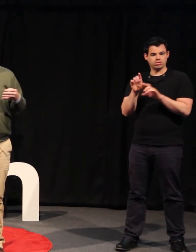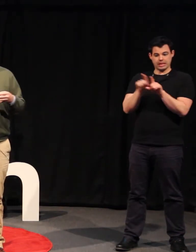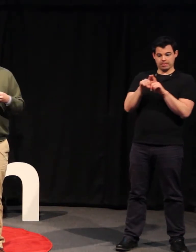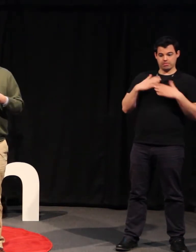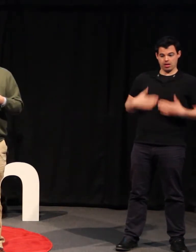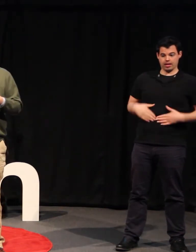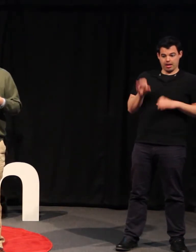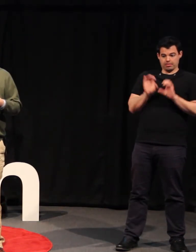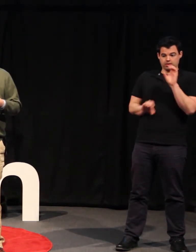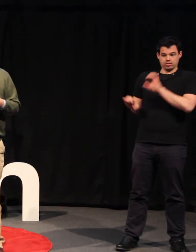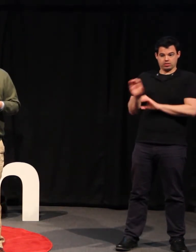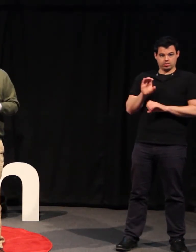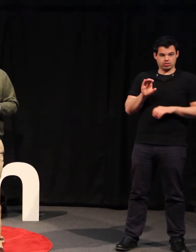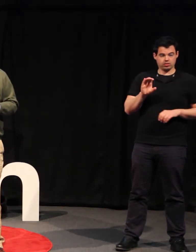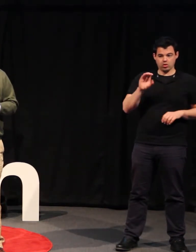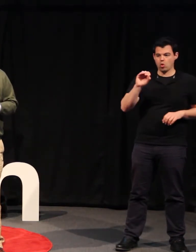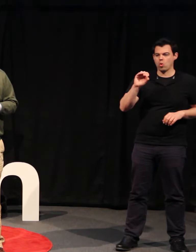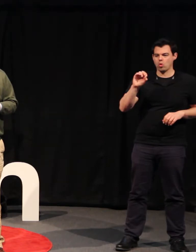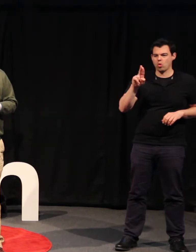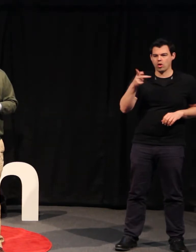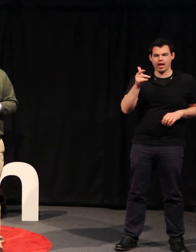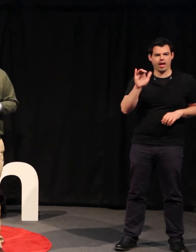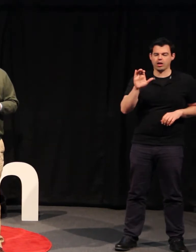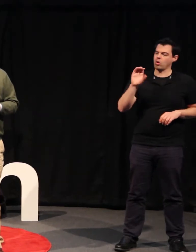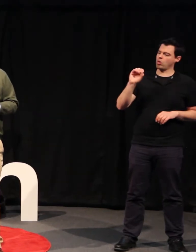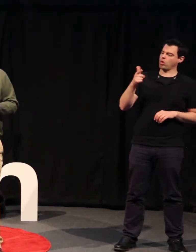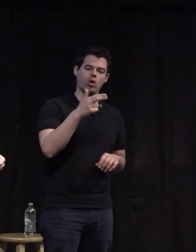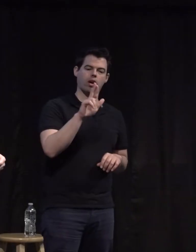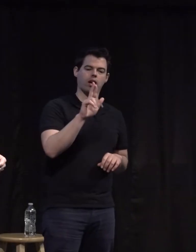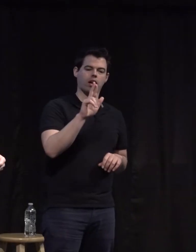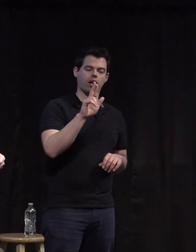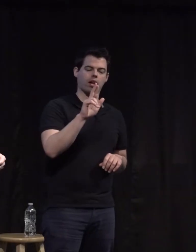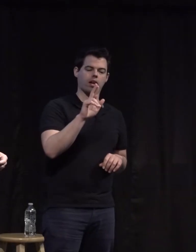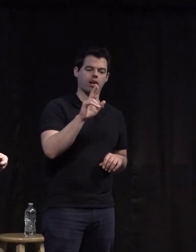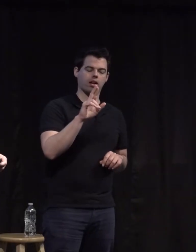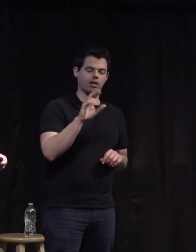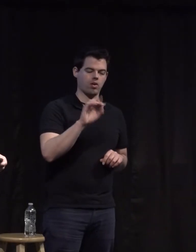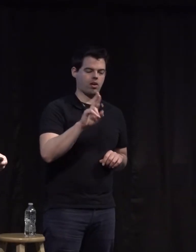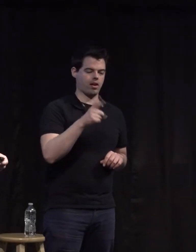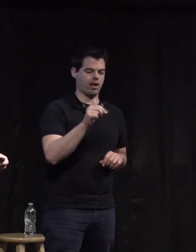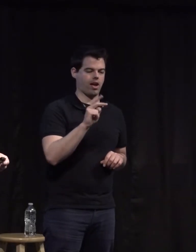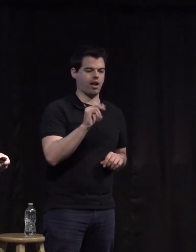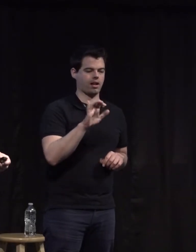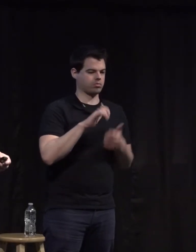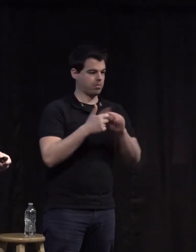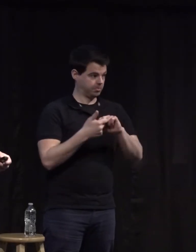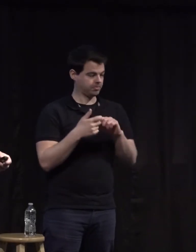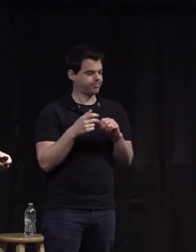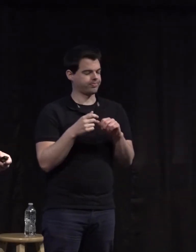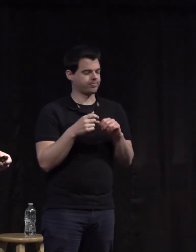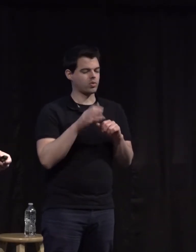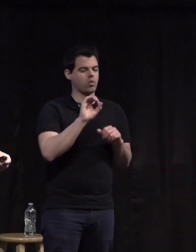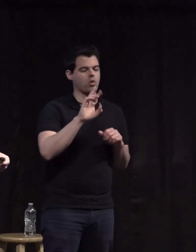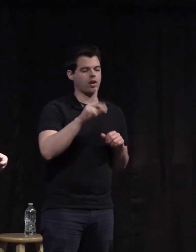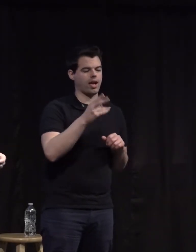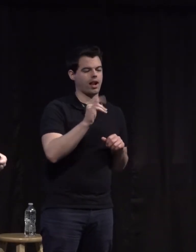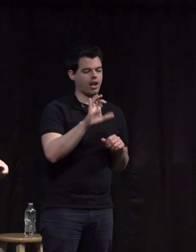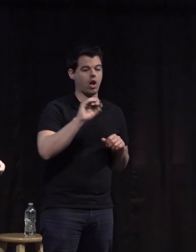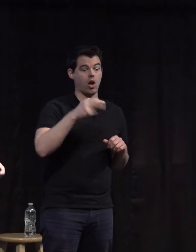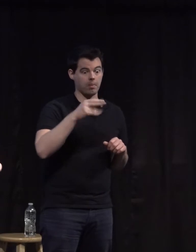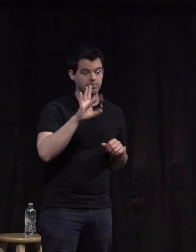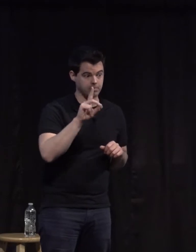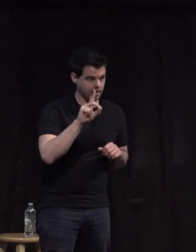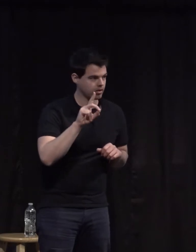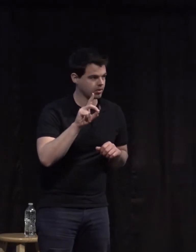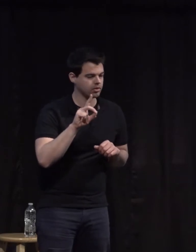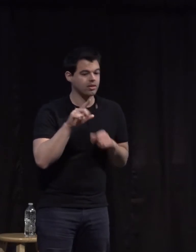fish interpret as their own hormones. And the problems went away. So we've got very